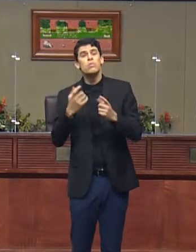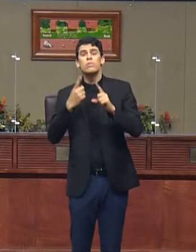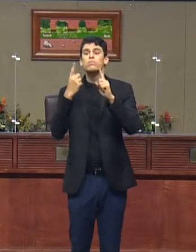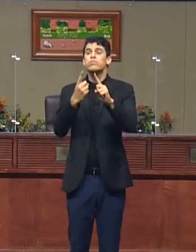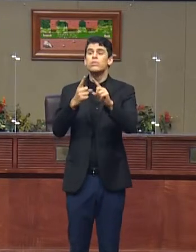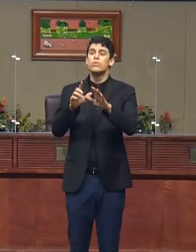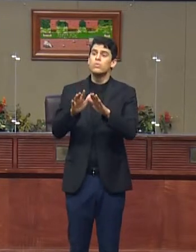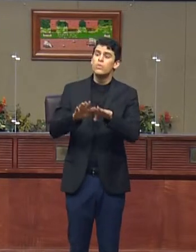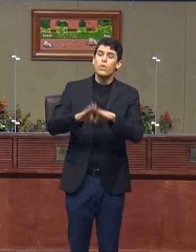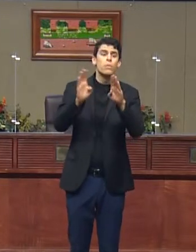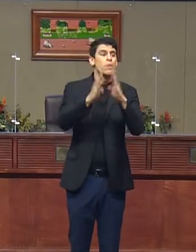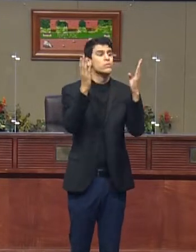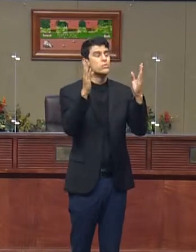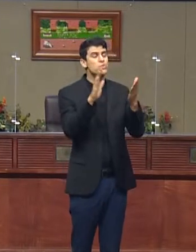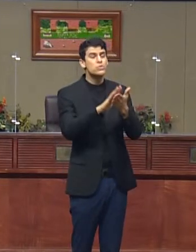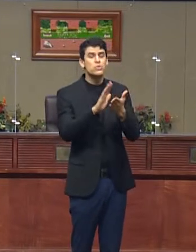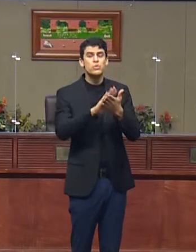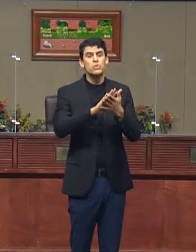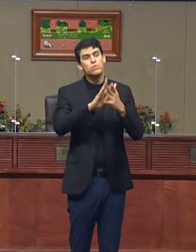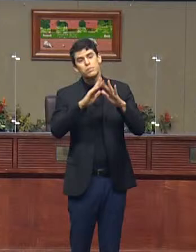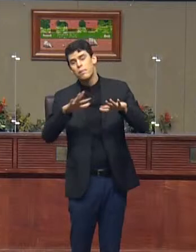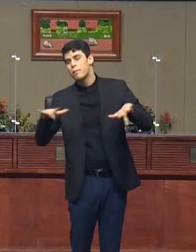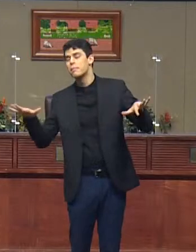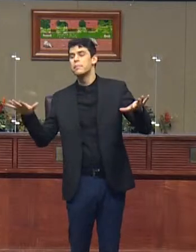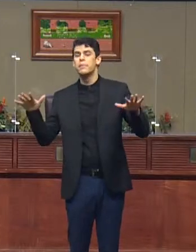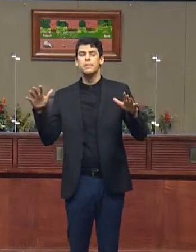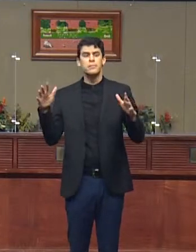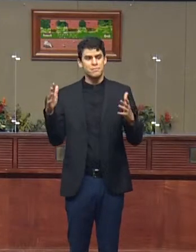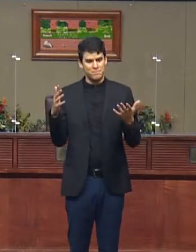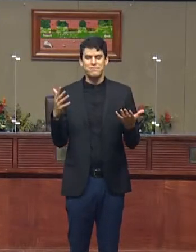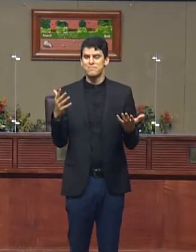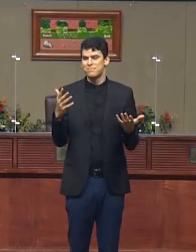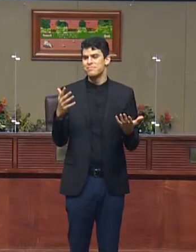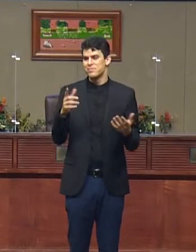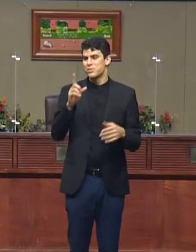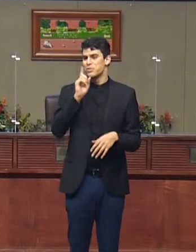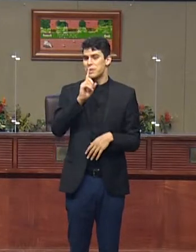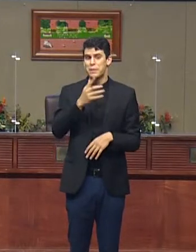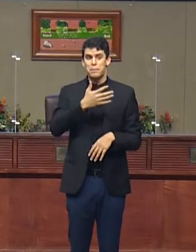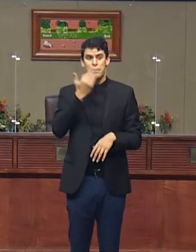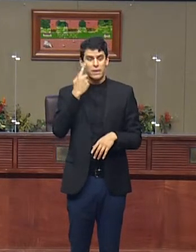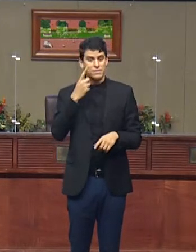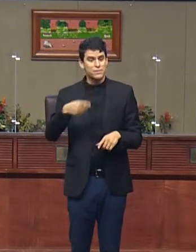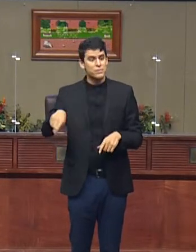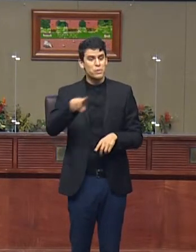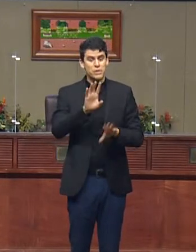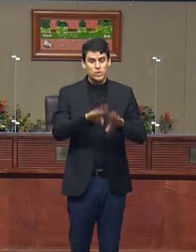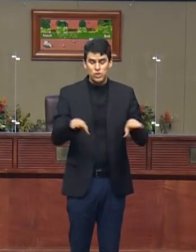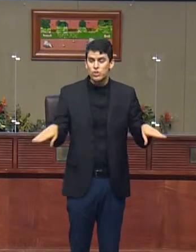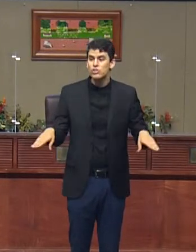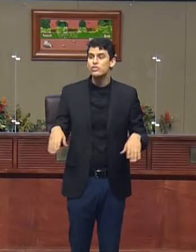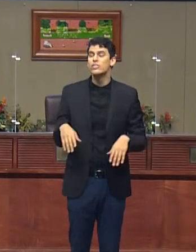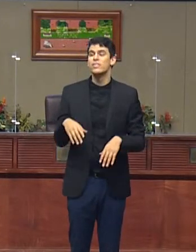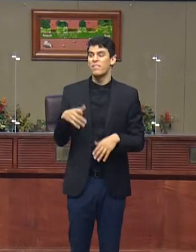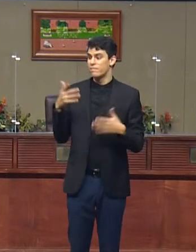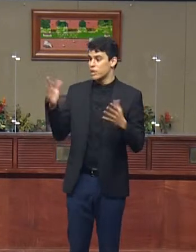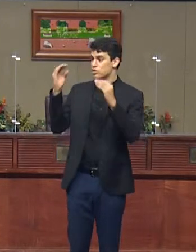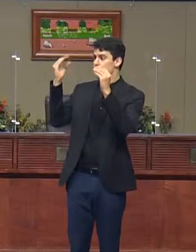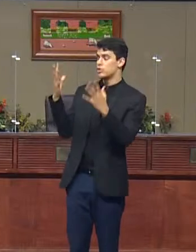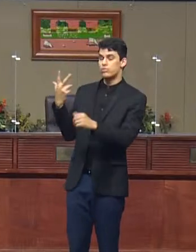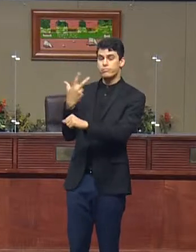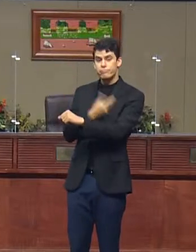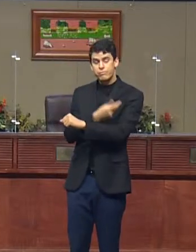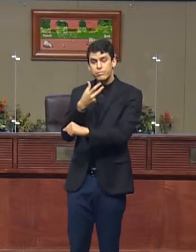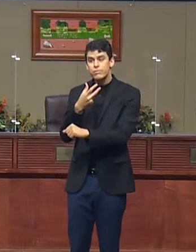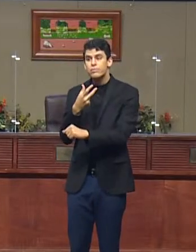things. It is going to be in the best interest of our children that our educators are vaccinated, that